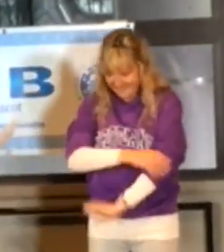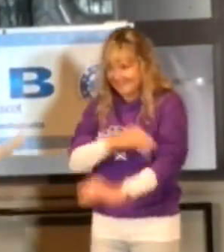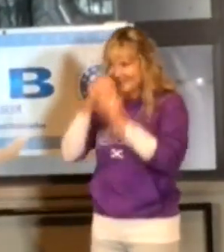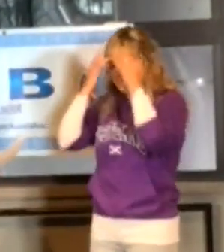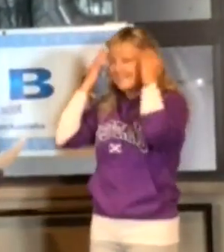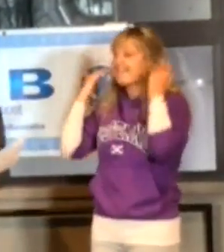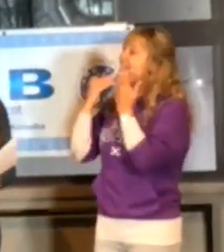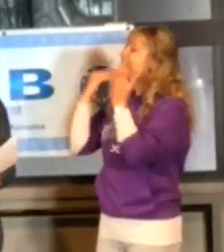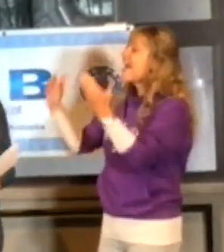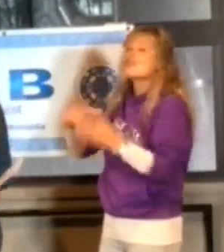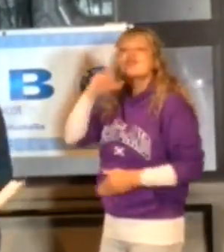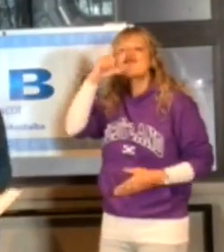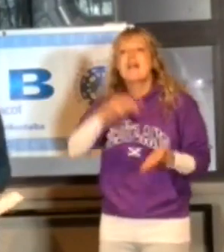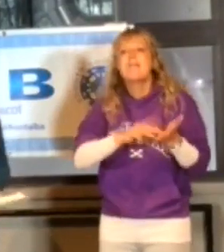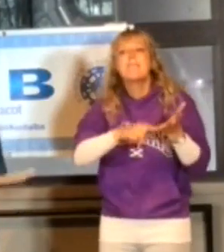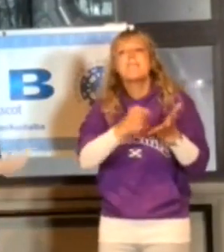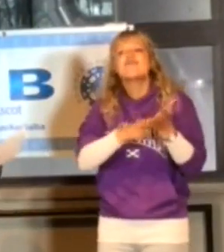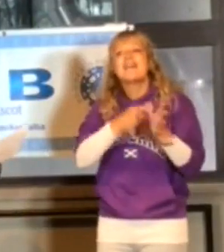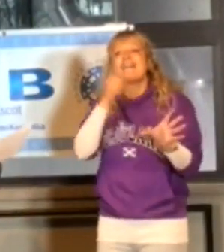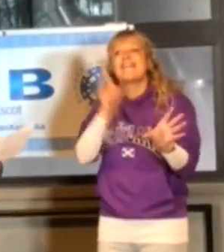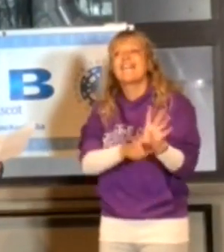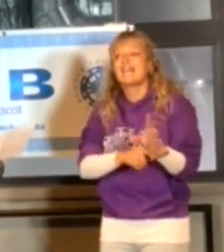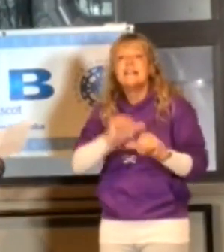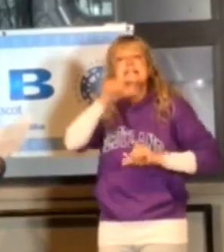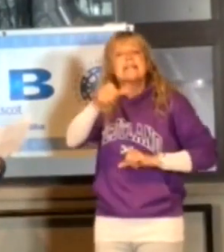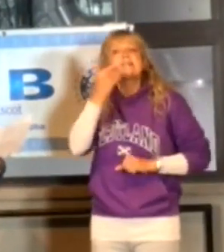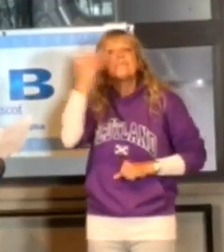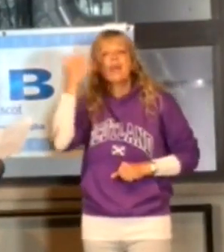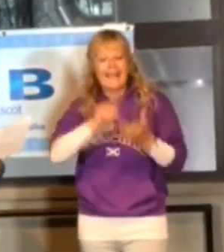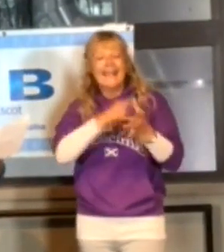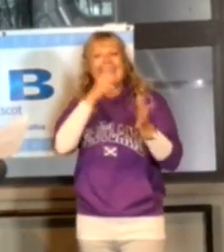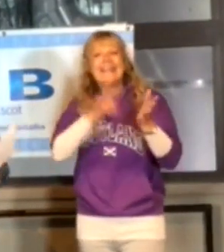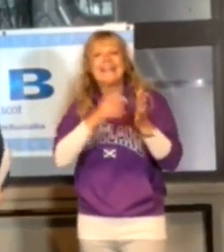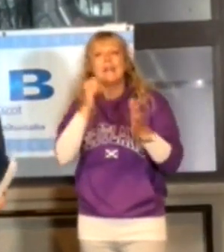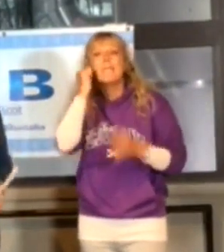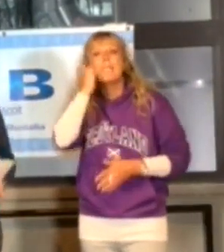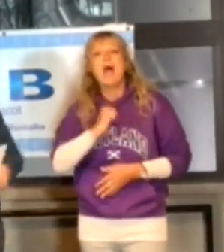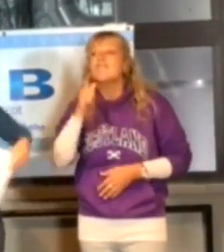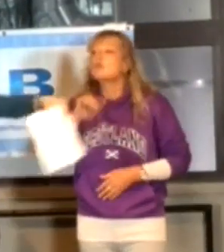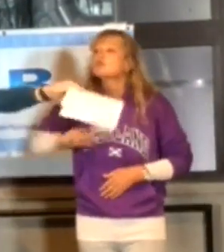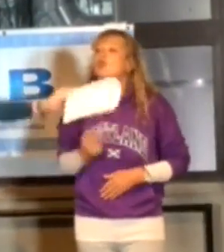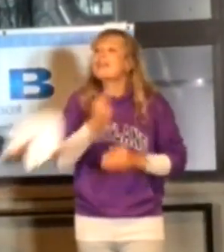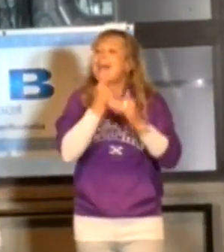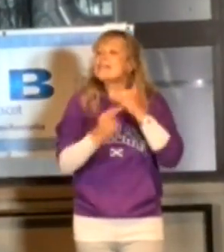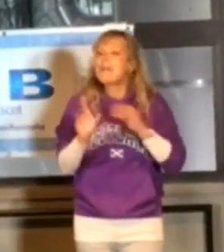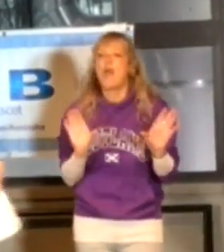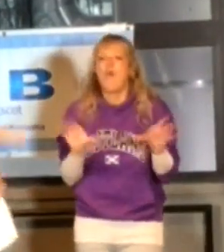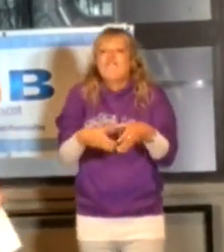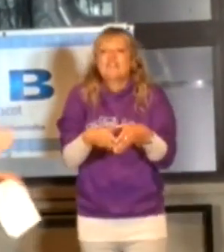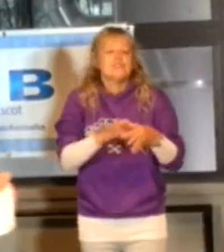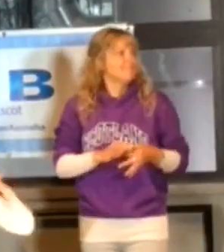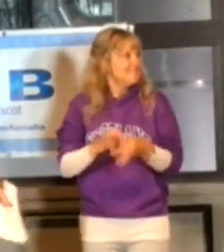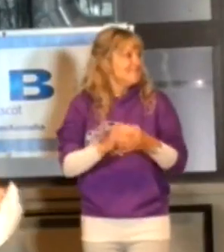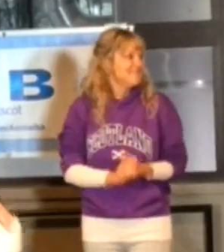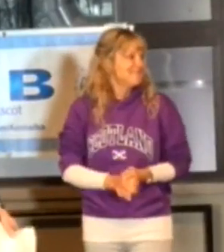Thank you, Dick Meyer. And next up, we're going to have Ian Platt from the Scottish Independence Convention.